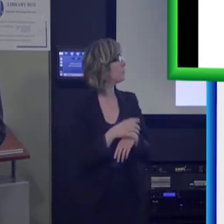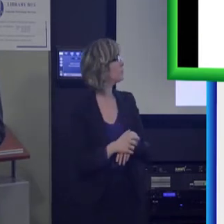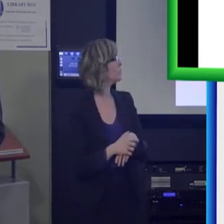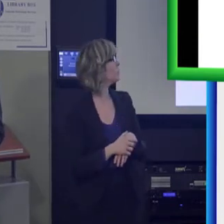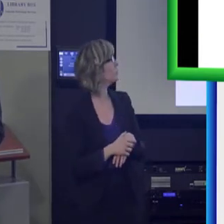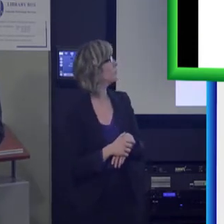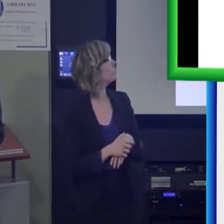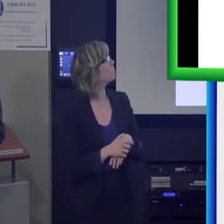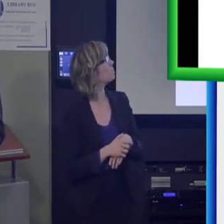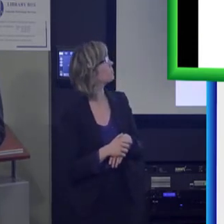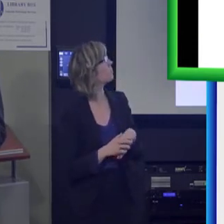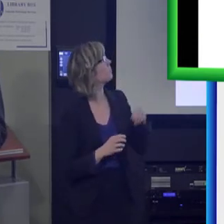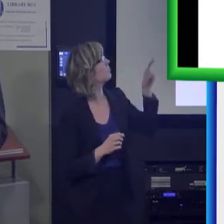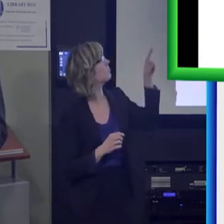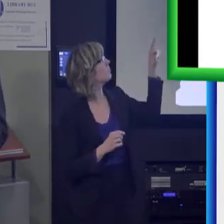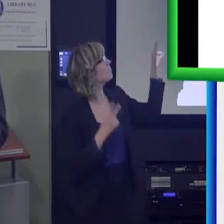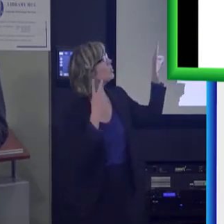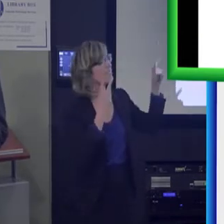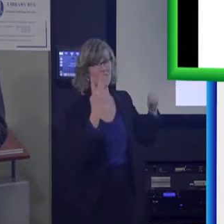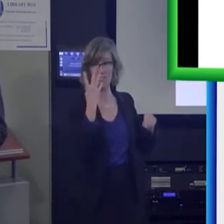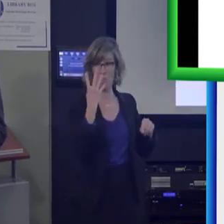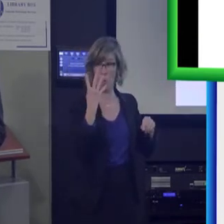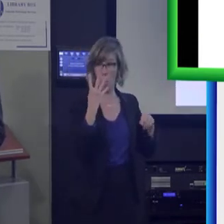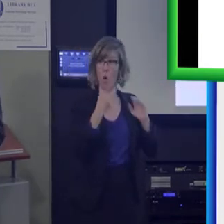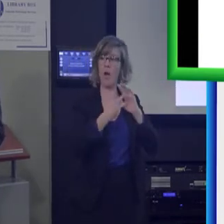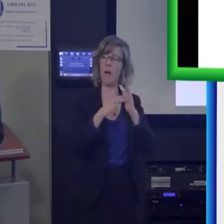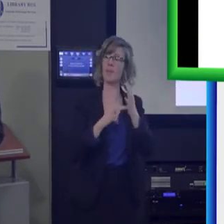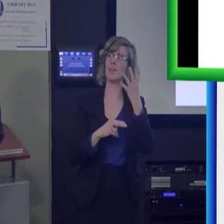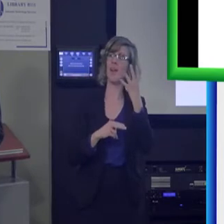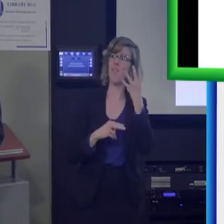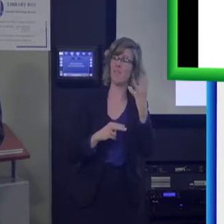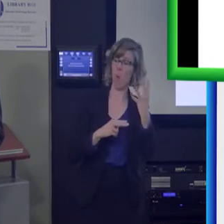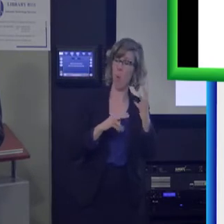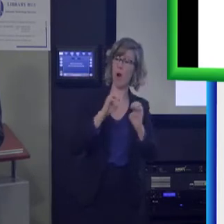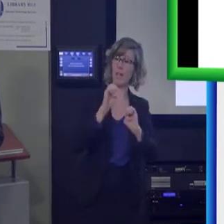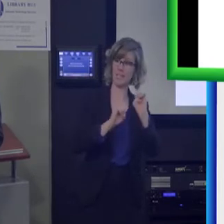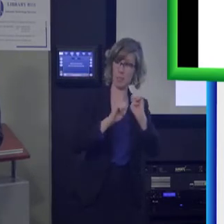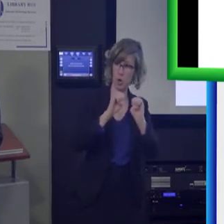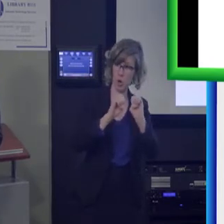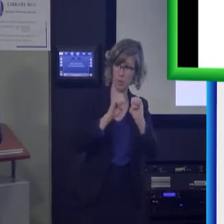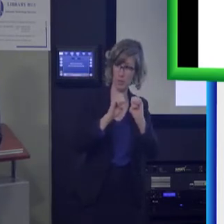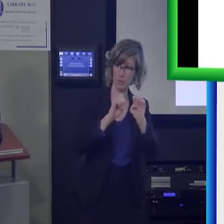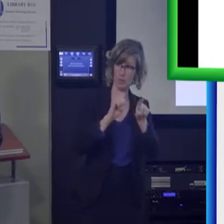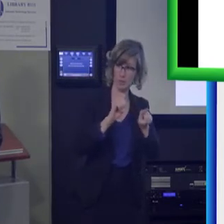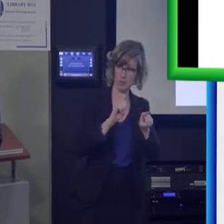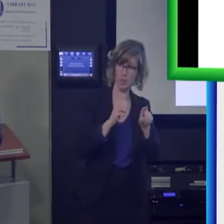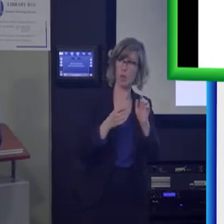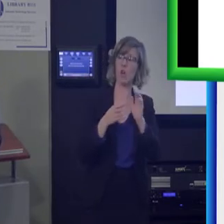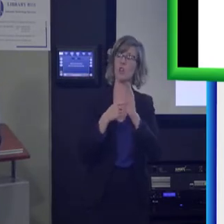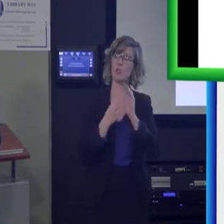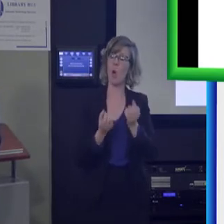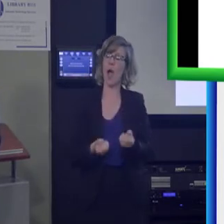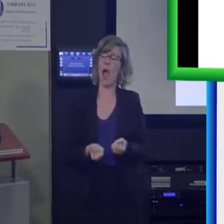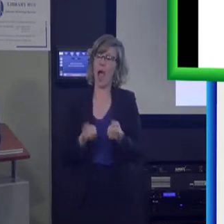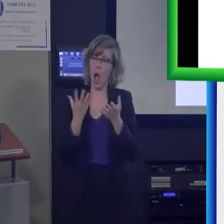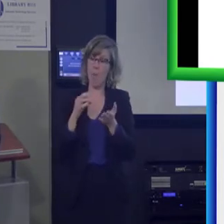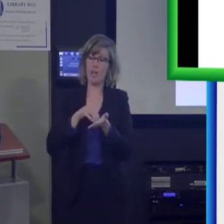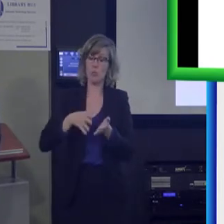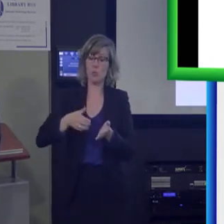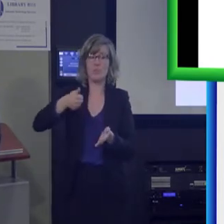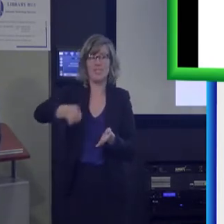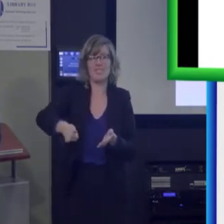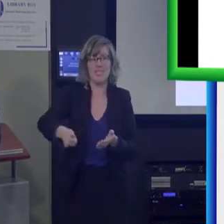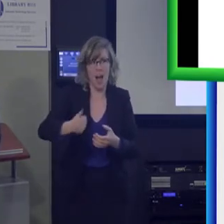this shows out of 4 experiments the number of experiments that children created unconfounded